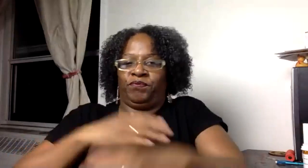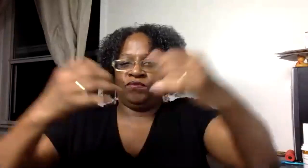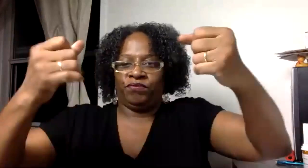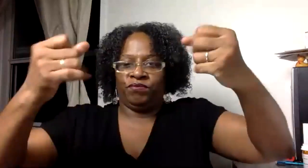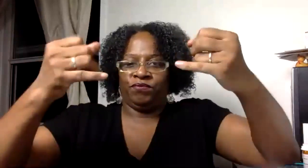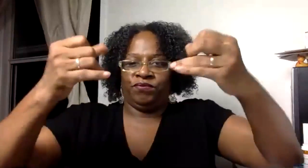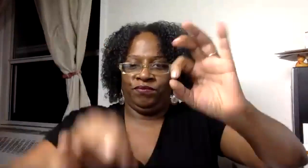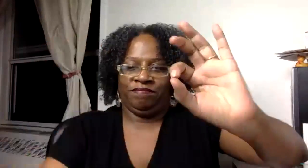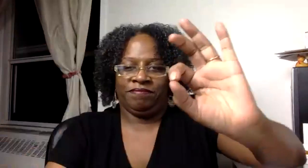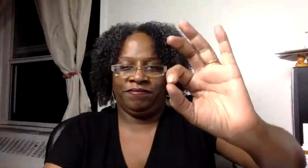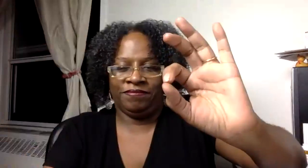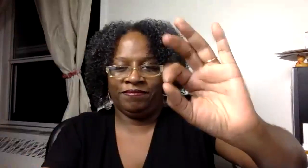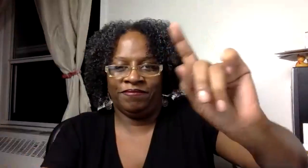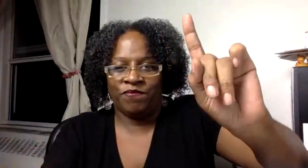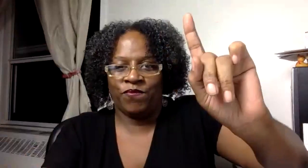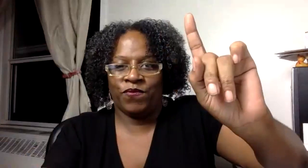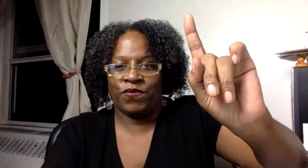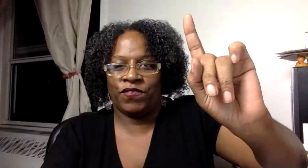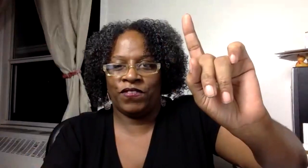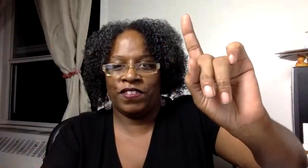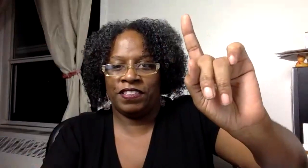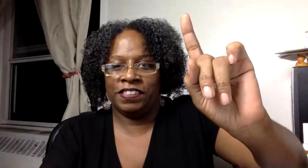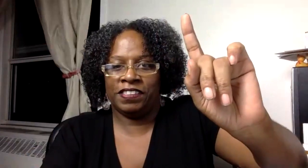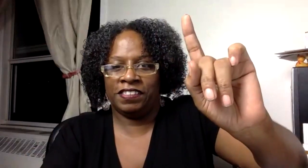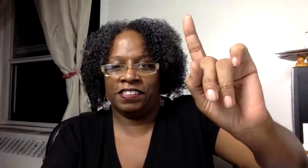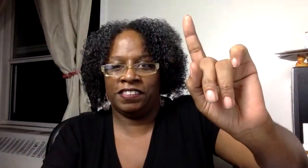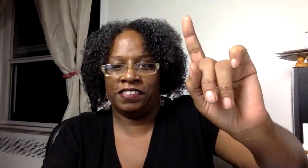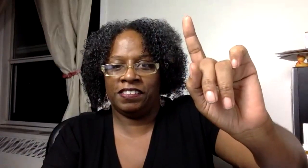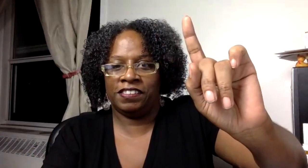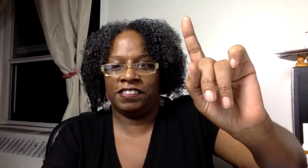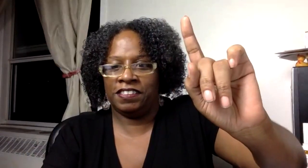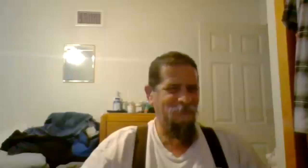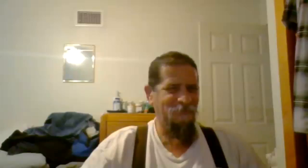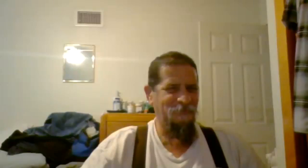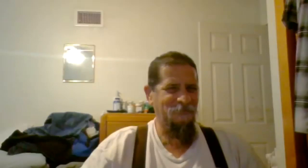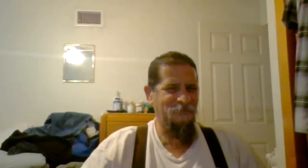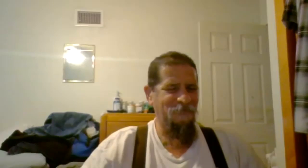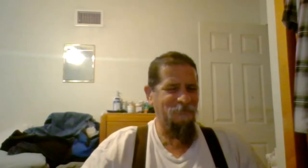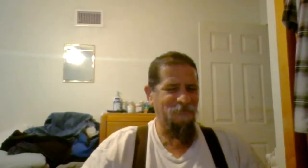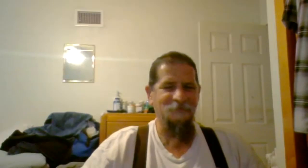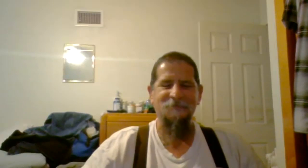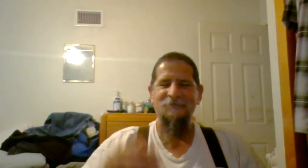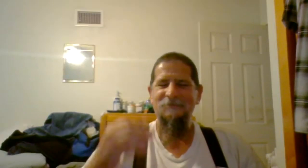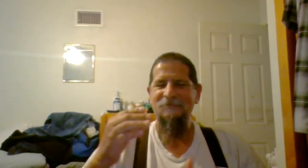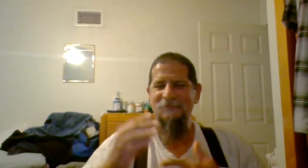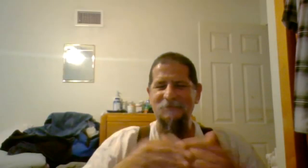Great, thank you. Now it's much better. We can see him clearly. Let's bring it back to Benny one more time and get you to repeat